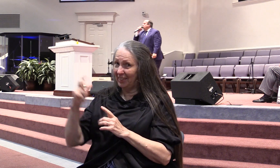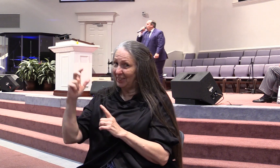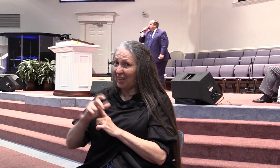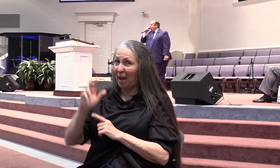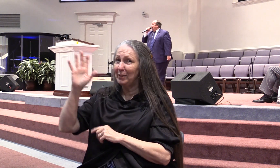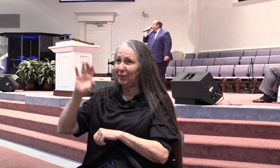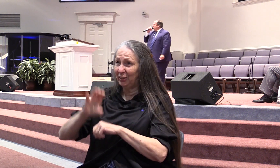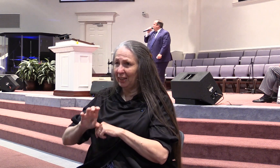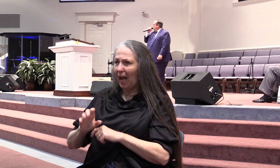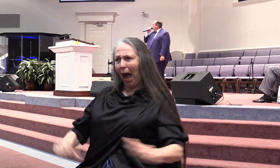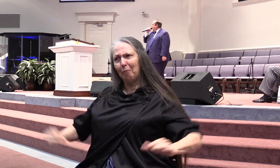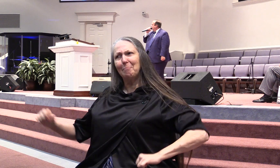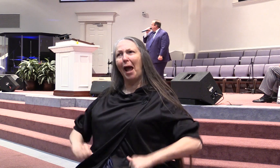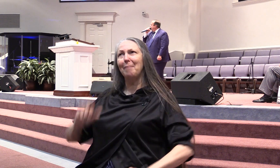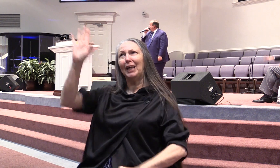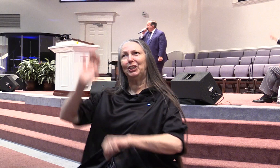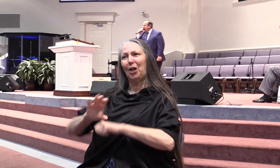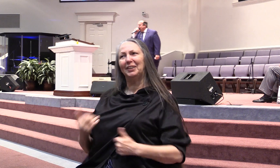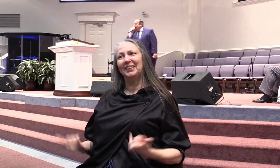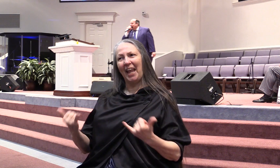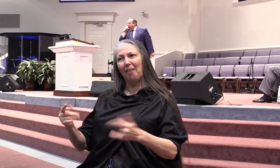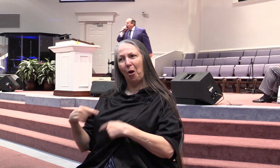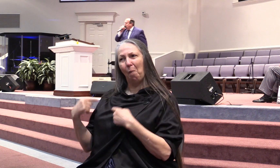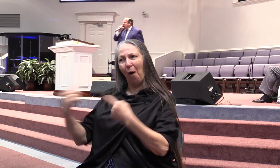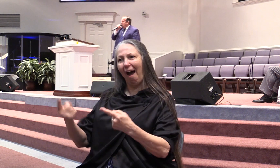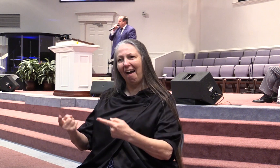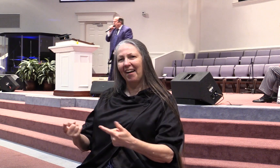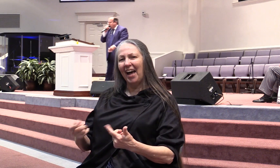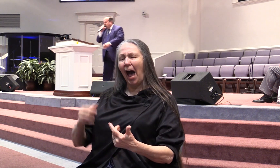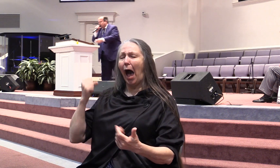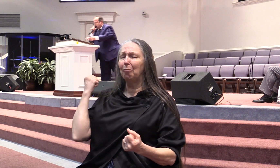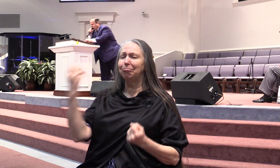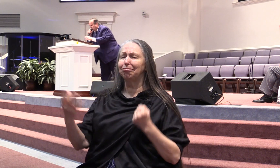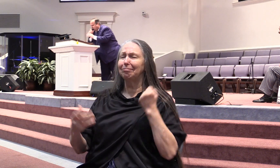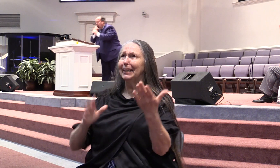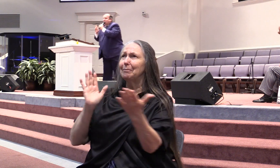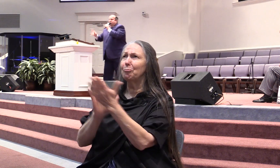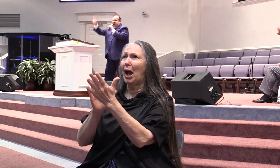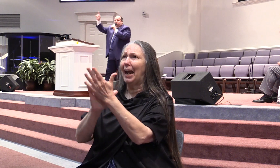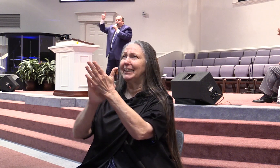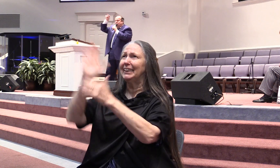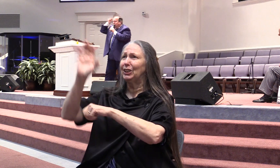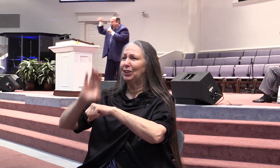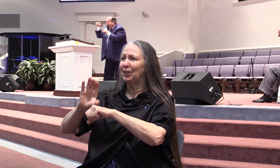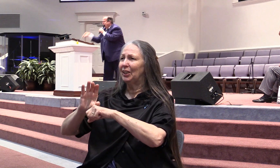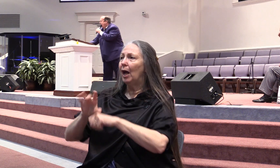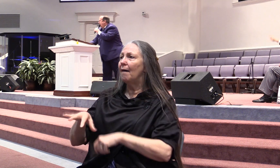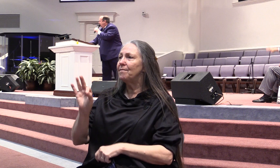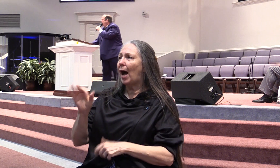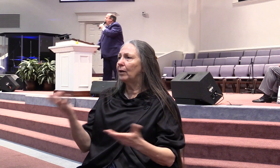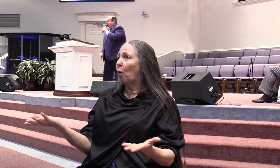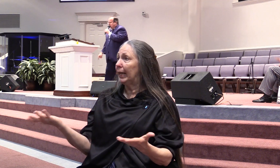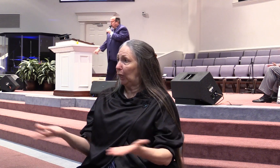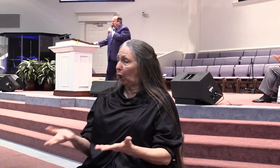I just want to brag on the church a little while today. I want to sing the praises of the church. This is where you'll find